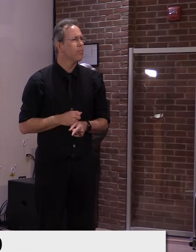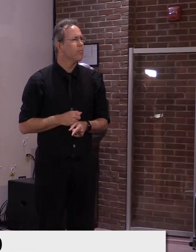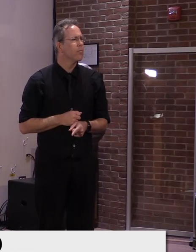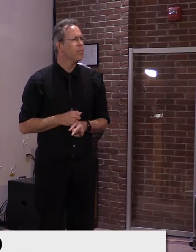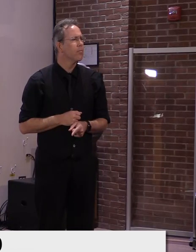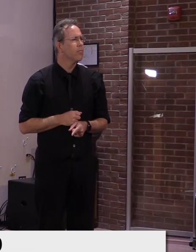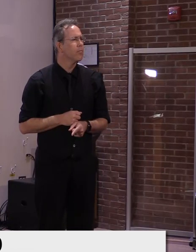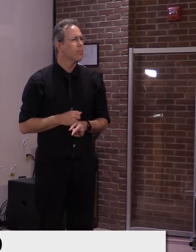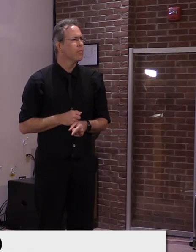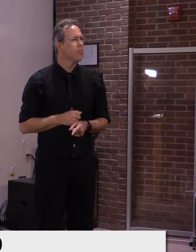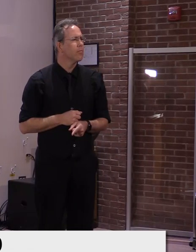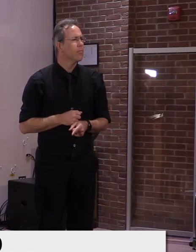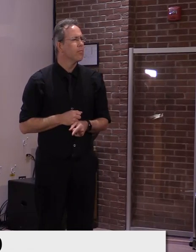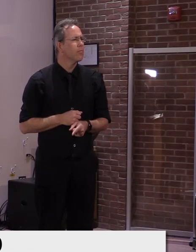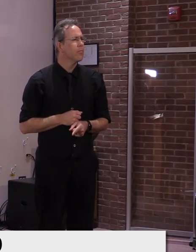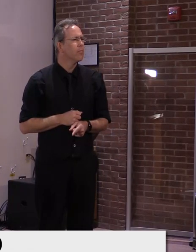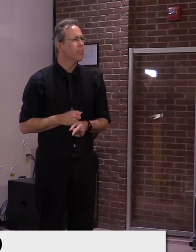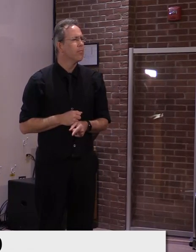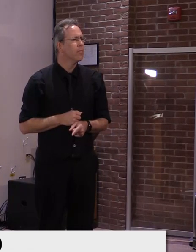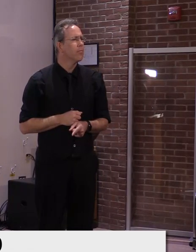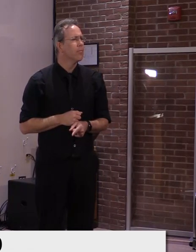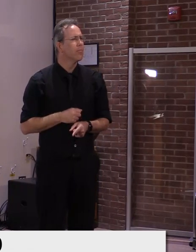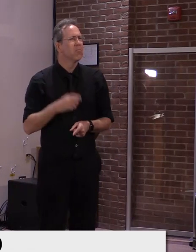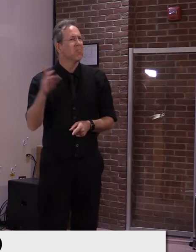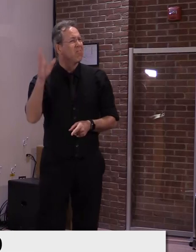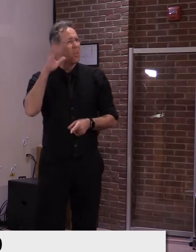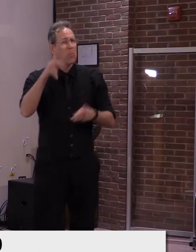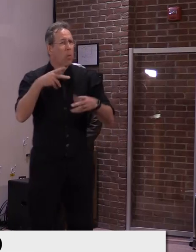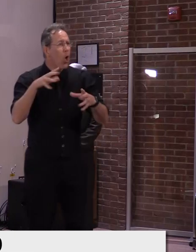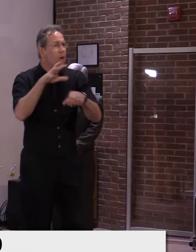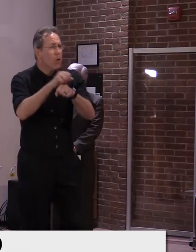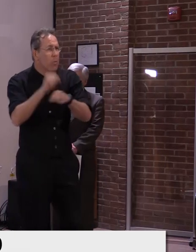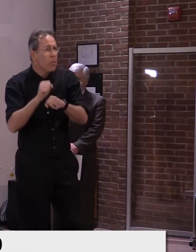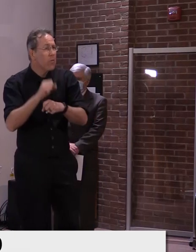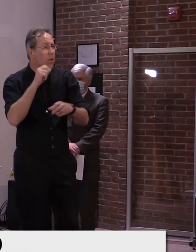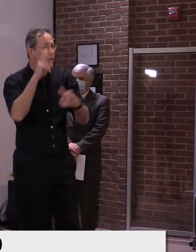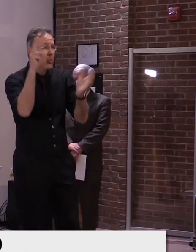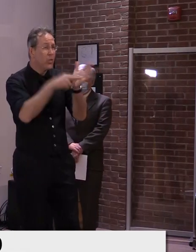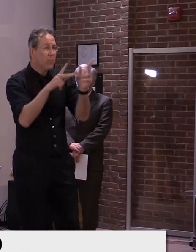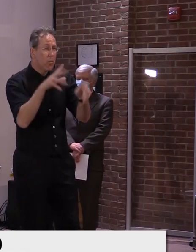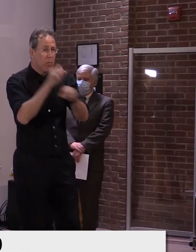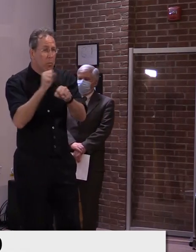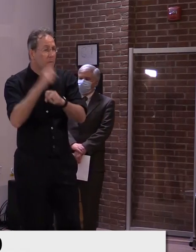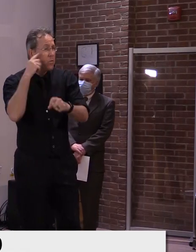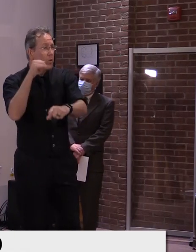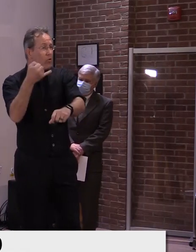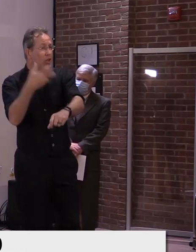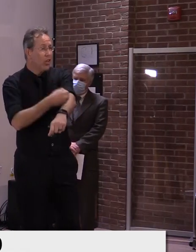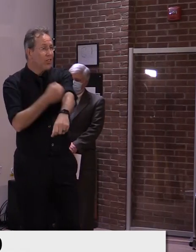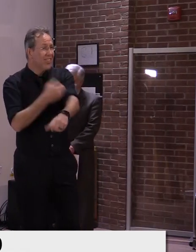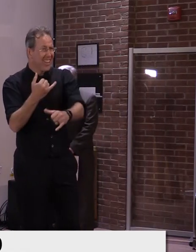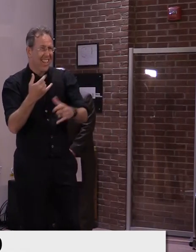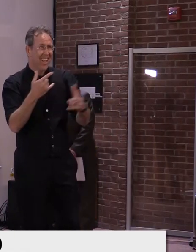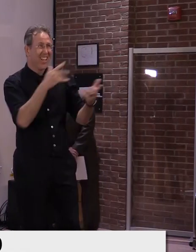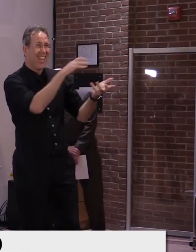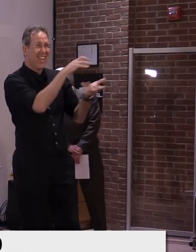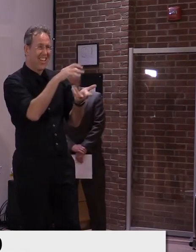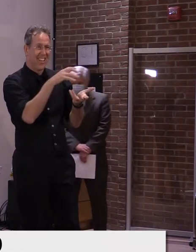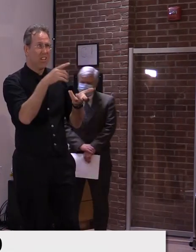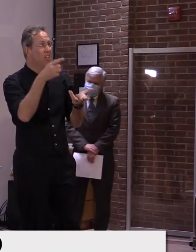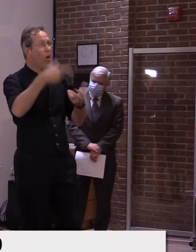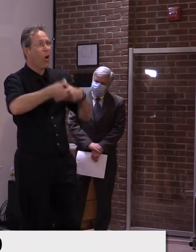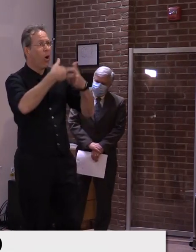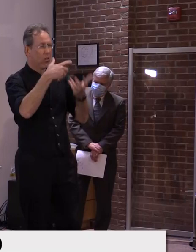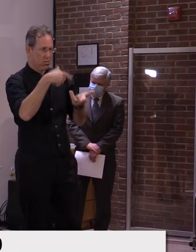Well, again, from the Johnson & Johnson, one of the highlights of the Johnson & Johnson vaccine is that it can